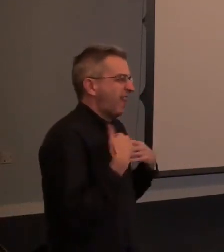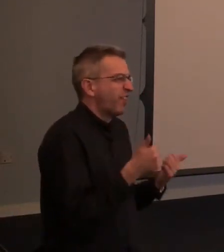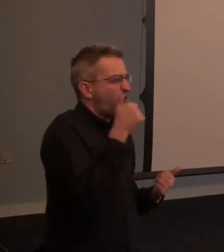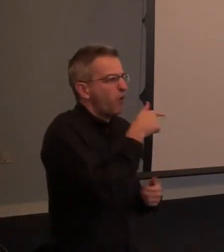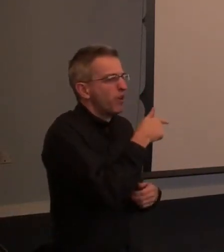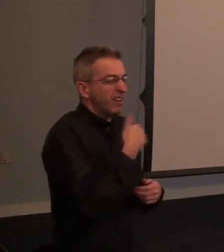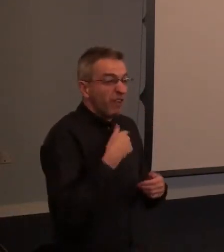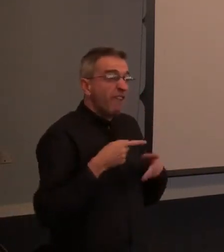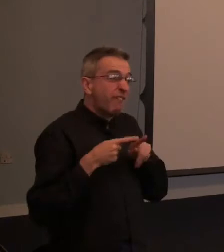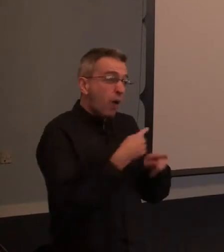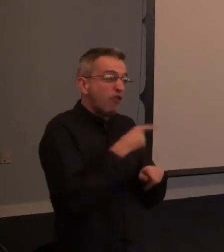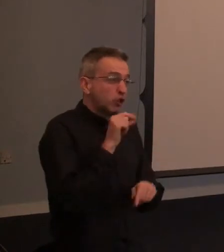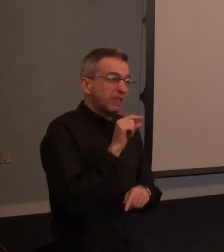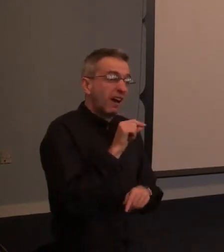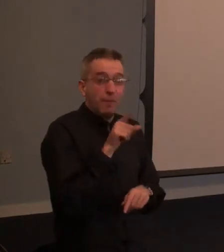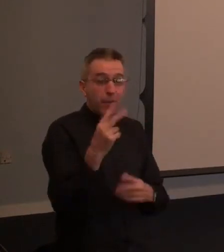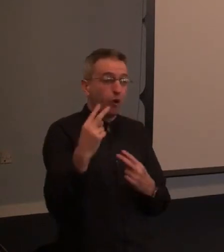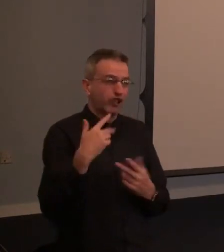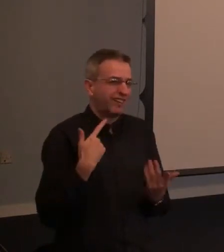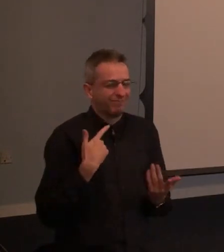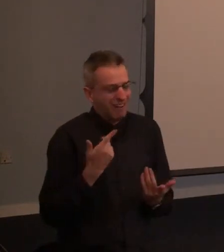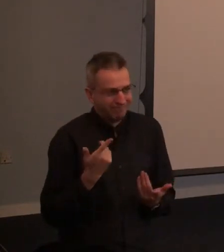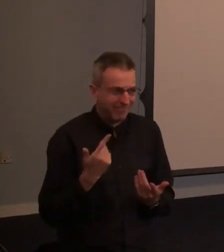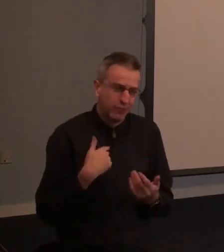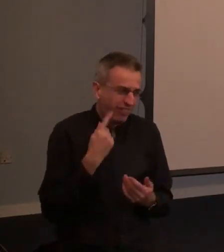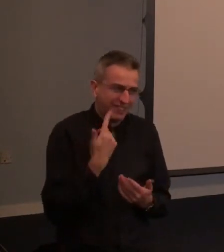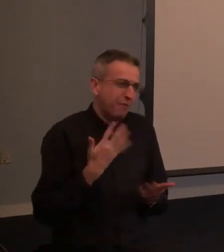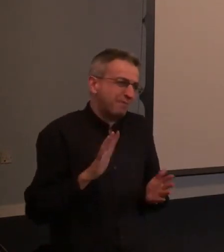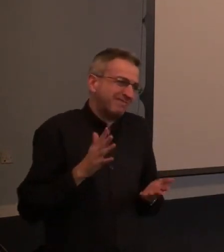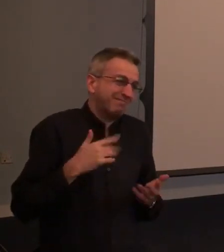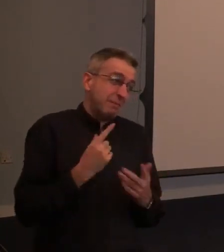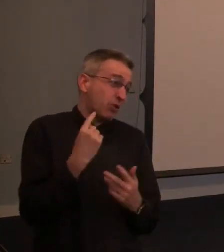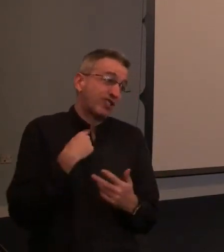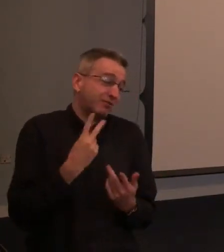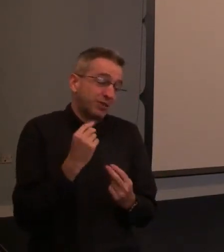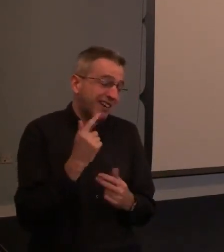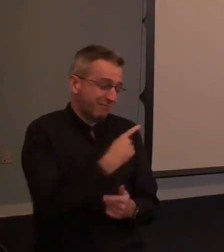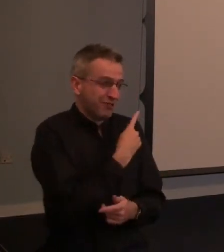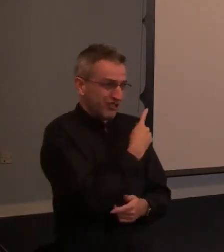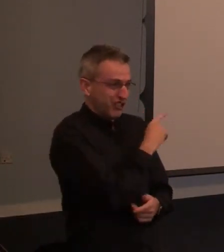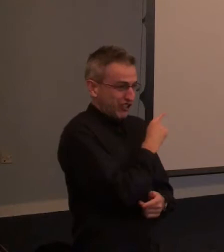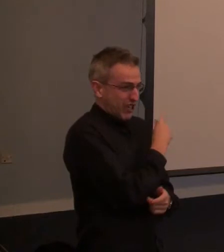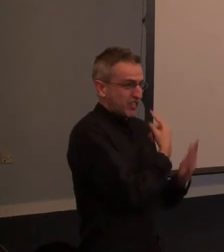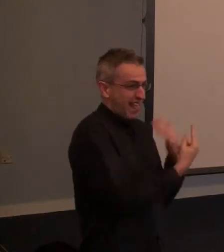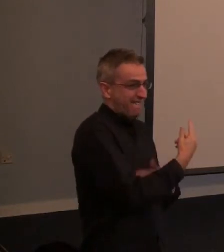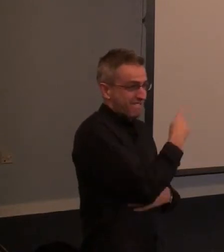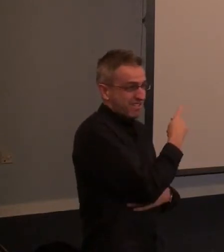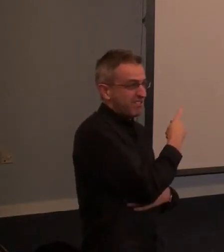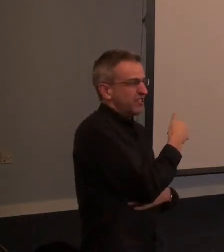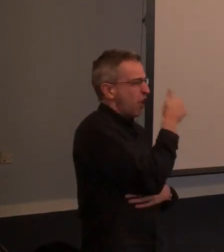So you'll all be familiar with this actress. If you follow her, if she's following us on Twitter, maybe she can see this. Who knows? Marley